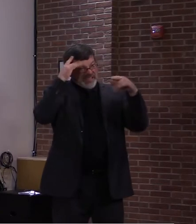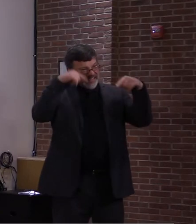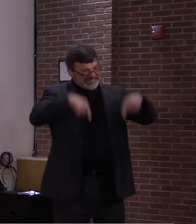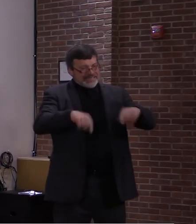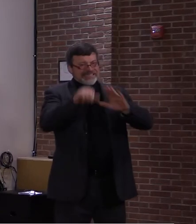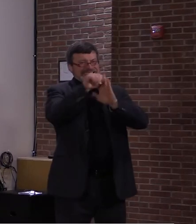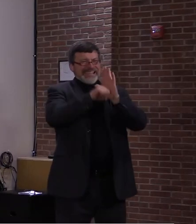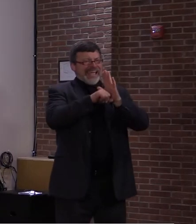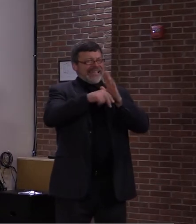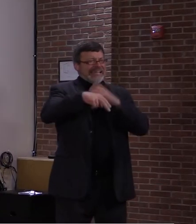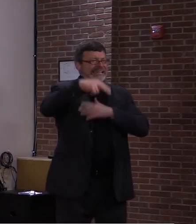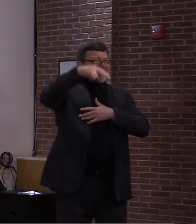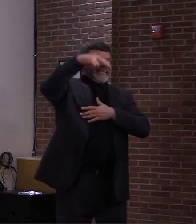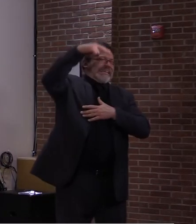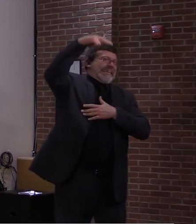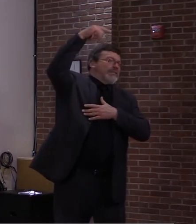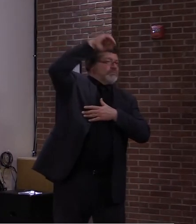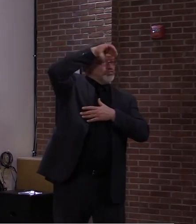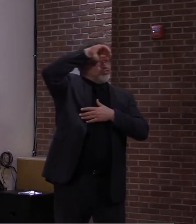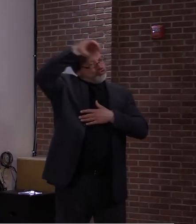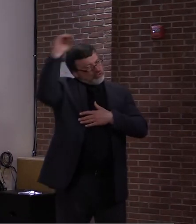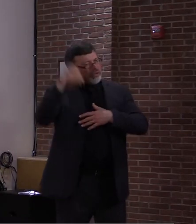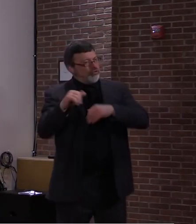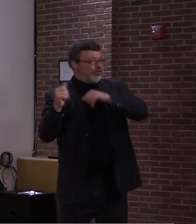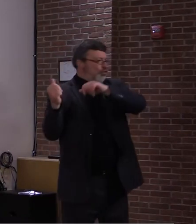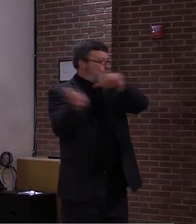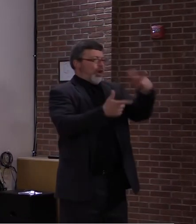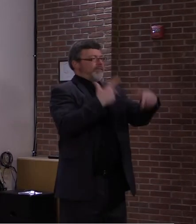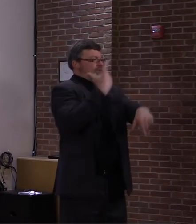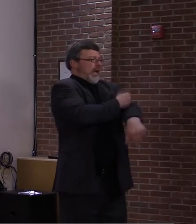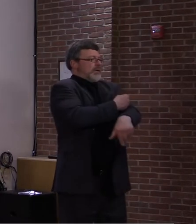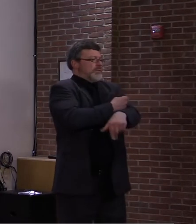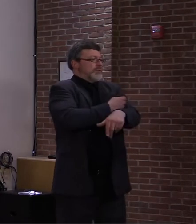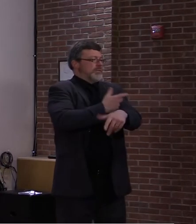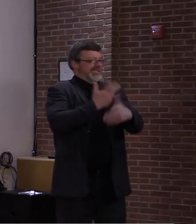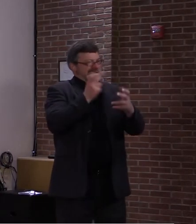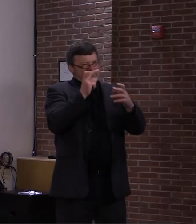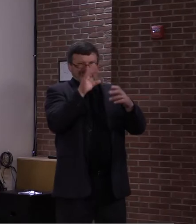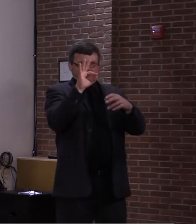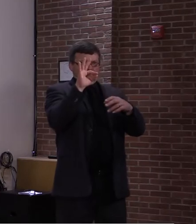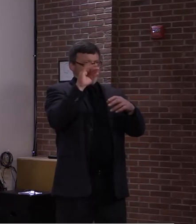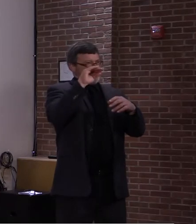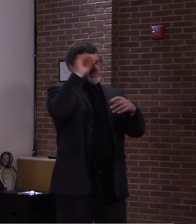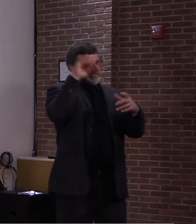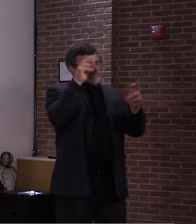who are eligible. Obviously, we still have those under age 5 that are still waiting.